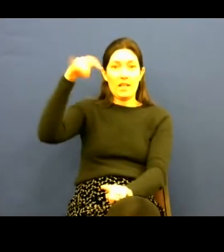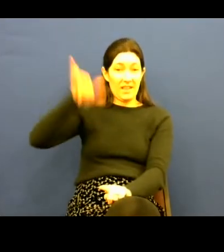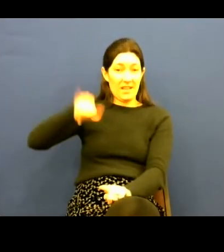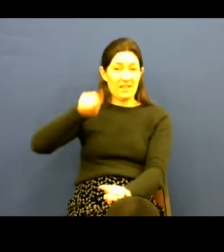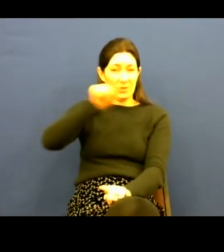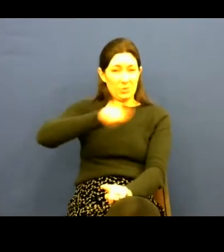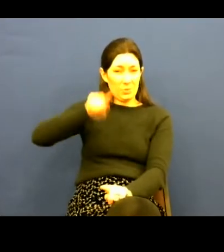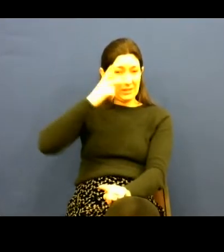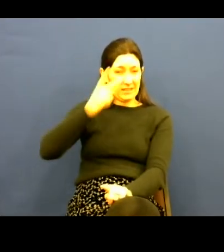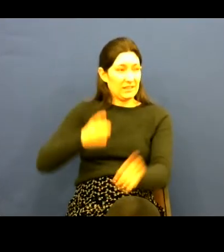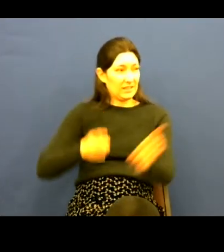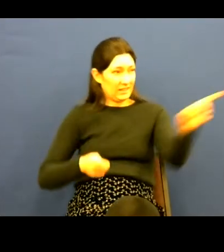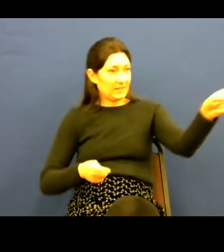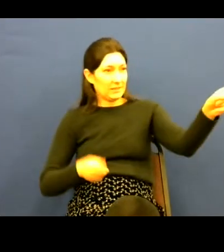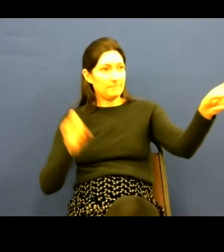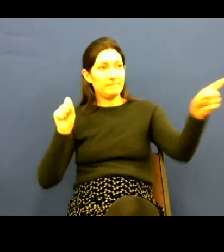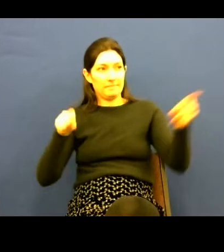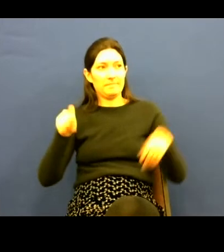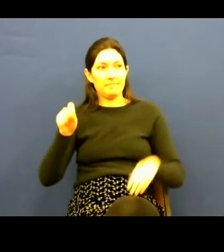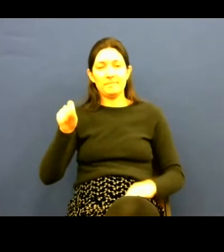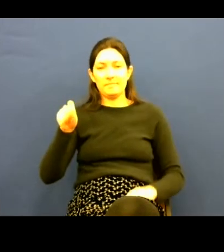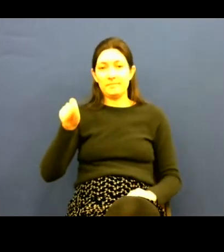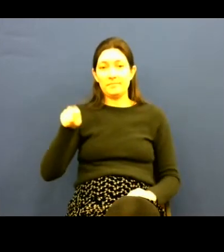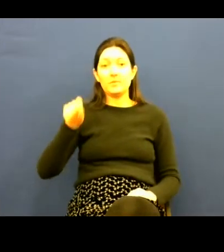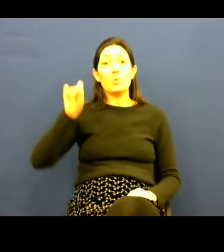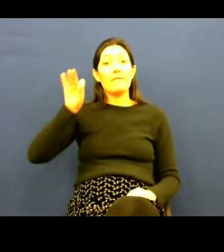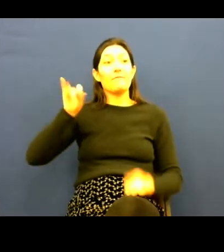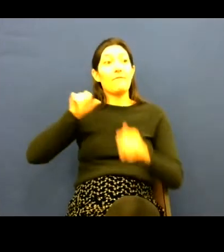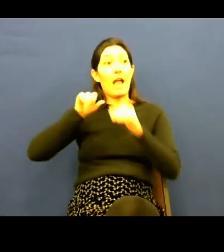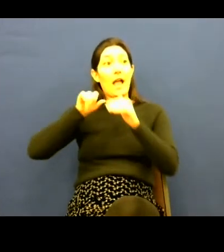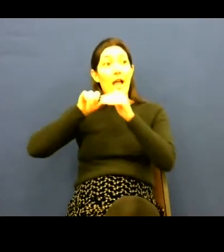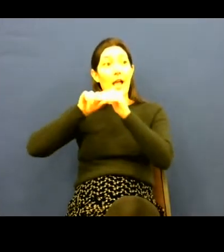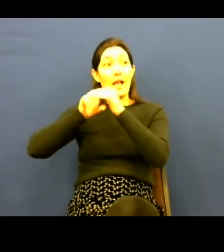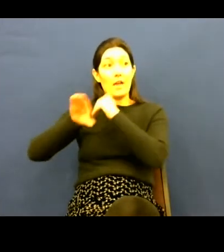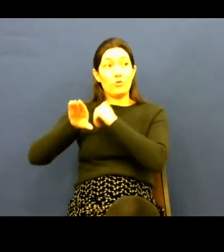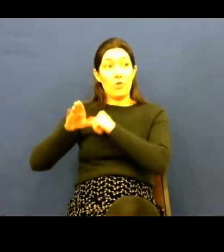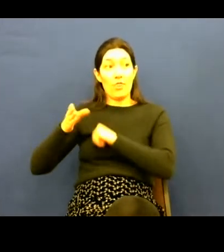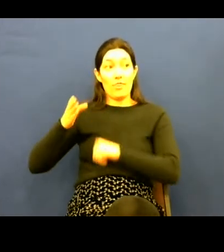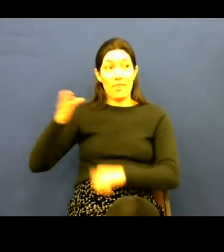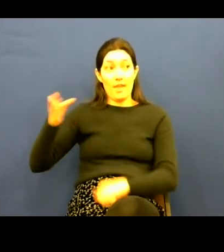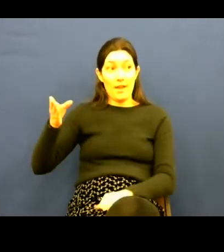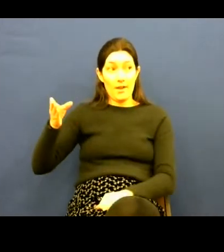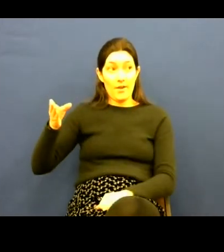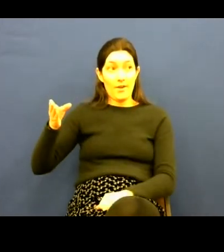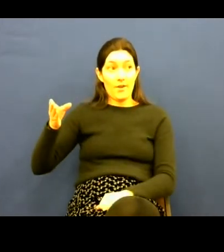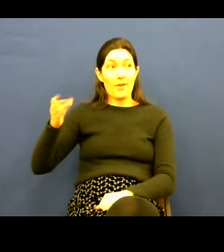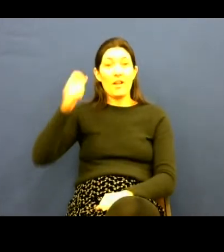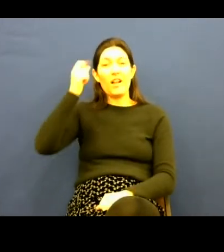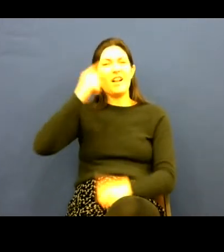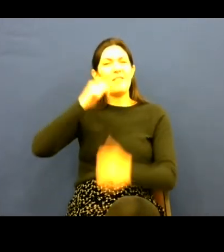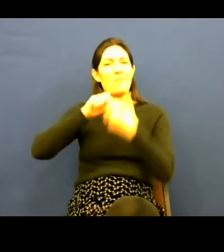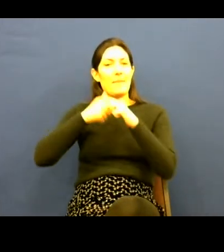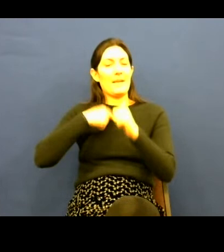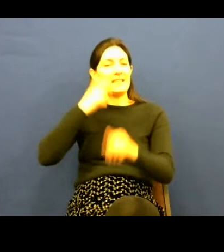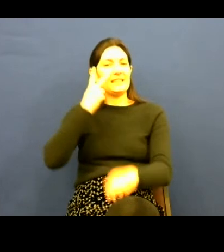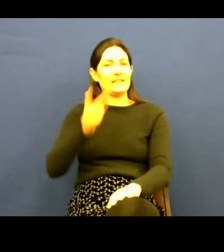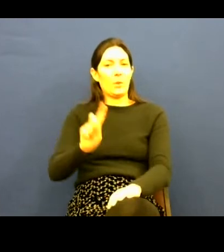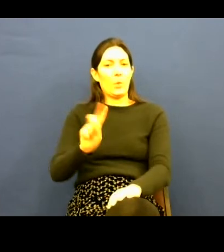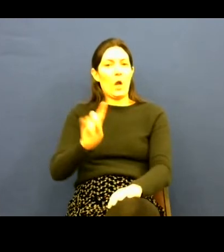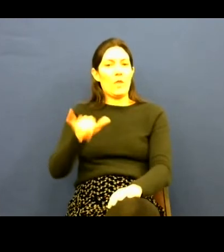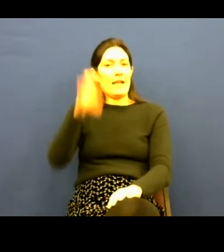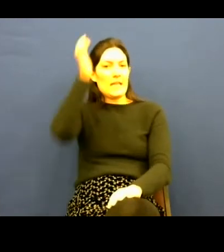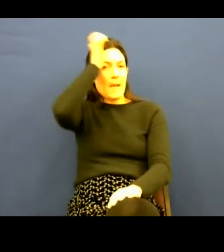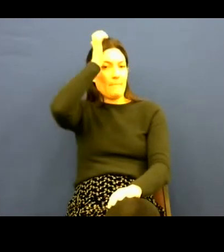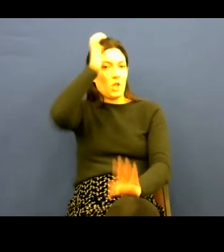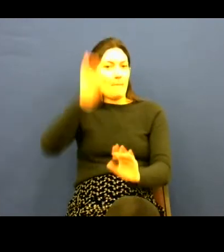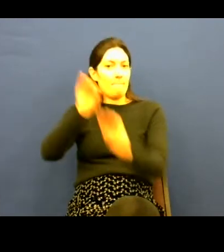Yeah. Down here. Right. So if the entrance came in there and it kind of went straight up. Now, like I said, the only issue I see is I don't know where you would move the dumpster